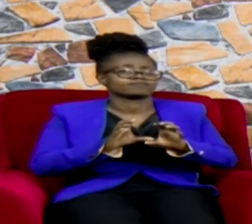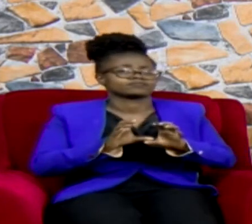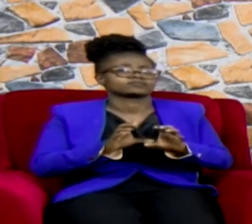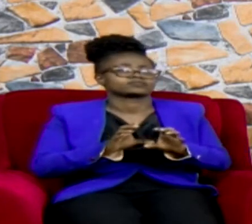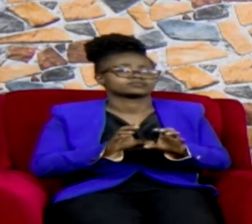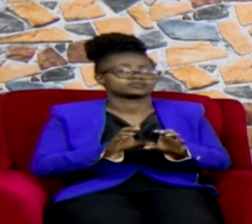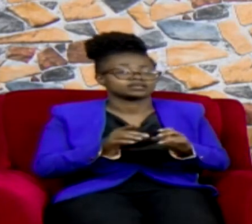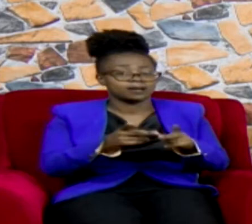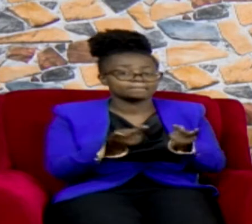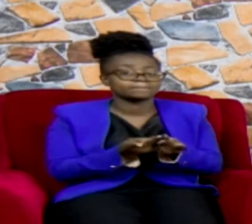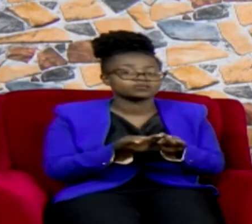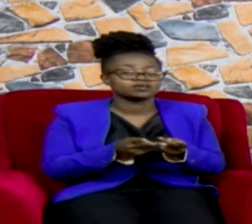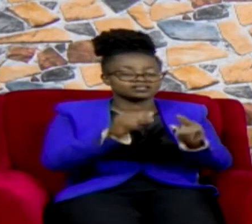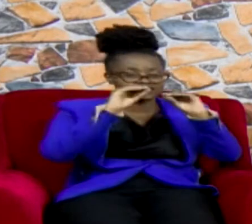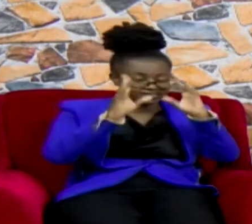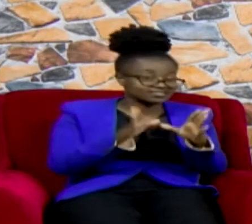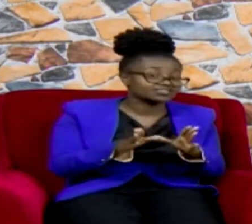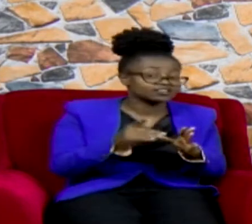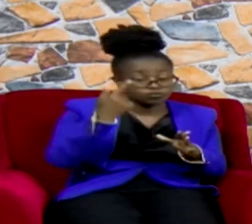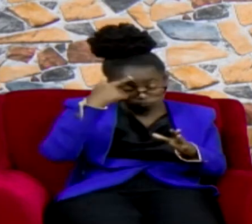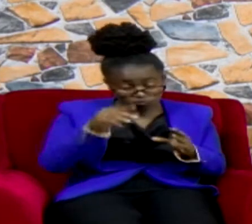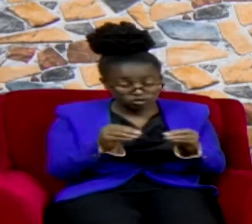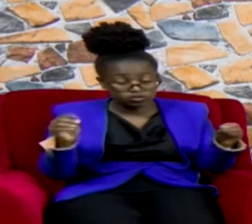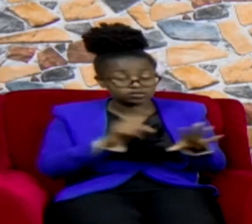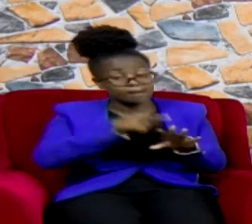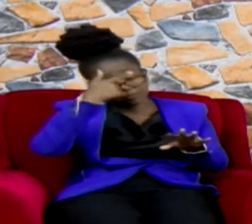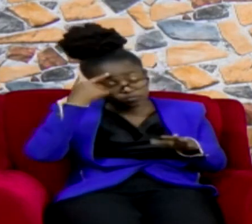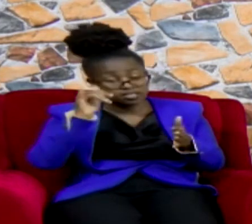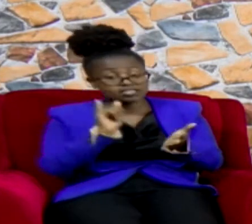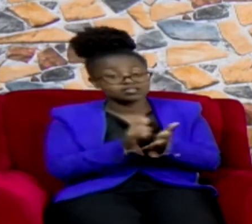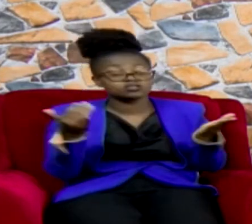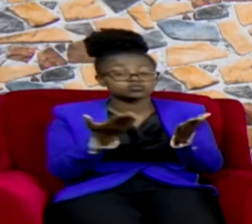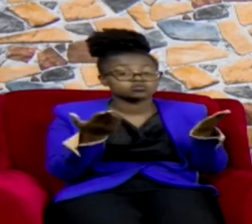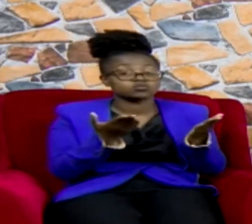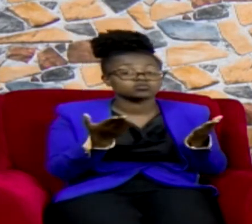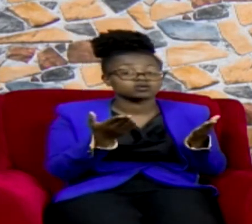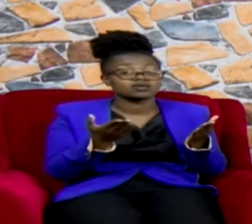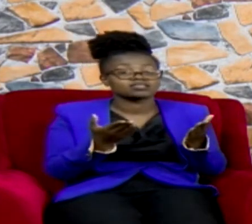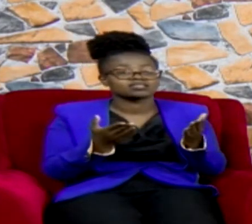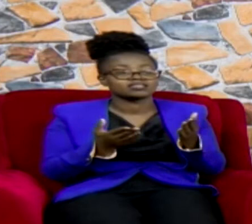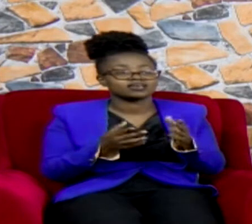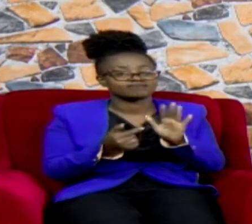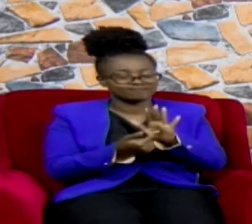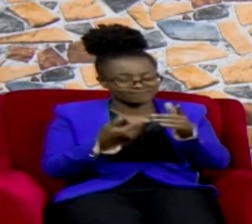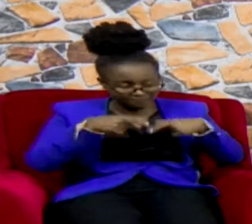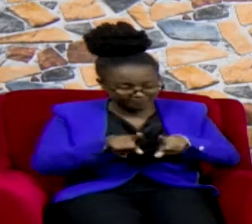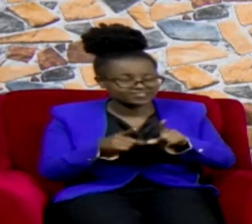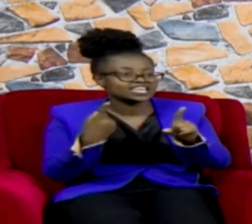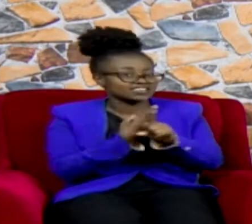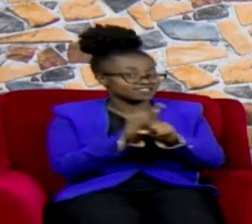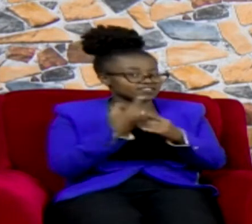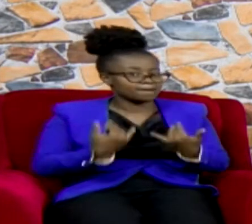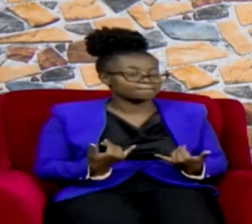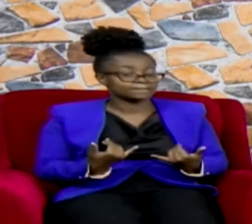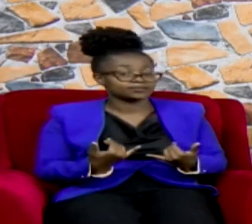specific place with a specific teacher for a while, because that's where they express themselves. That's where they're a different person who is